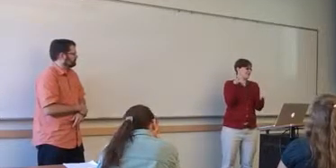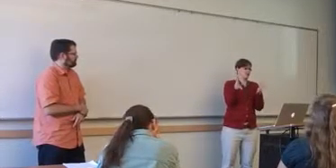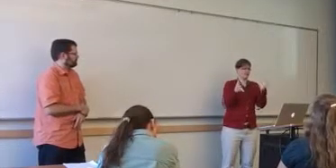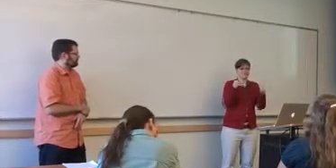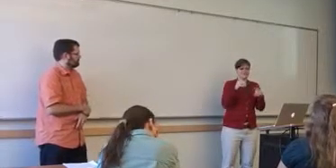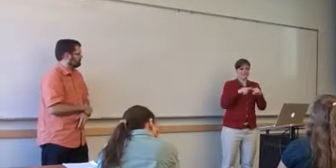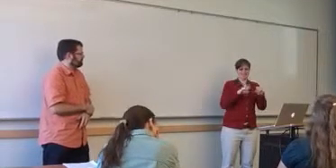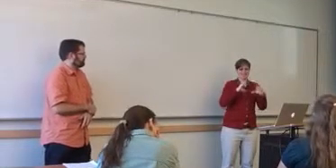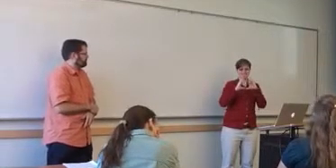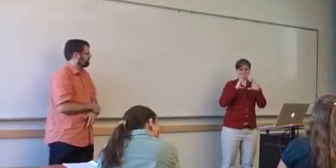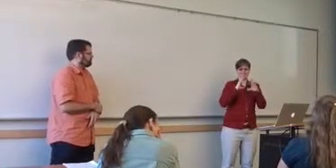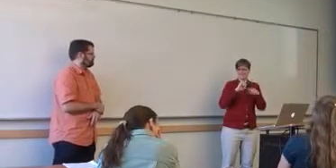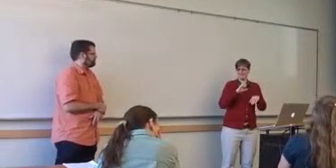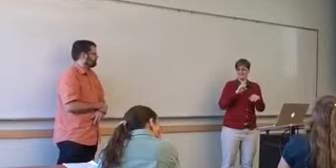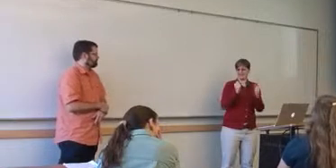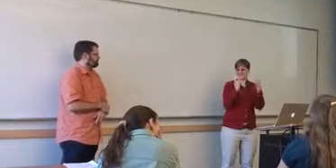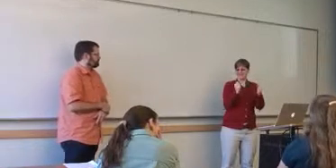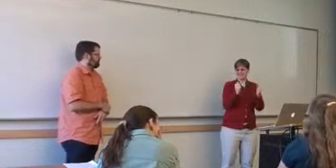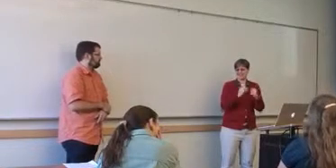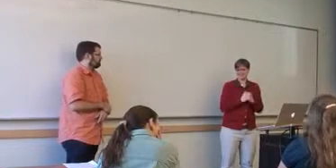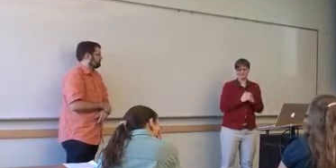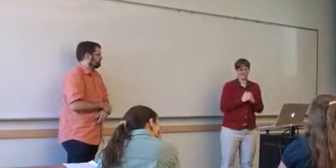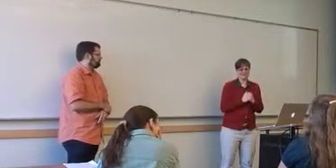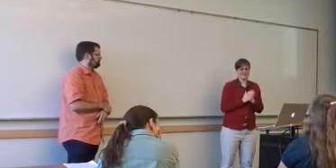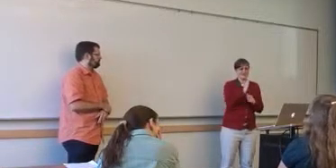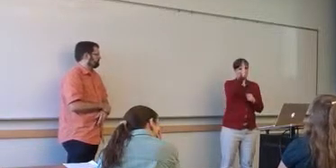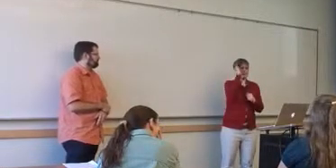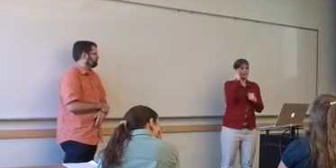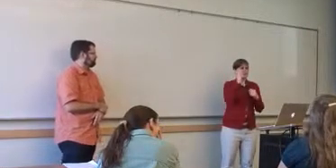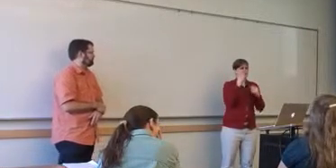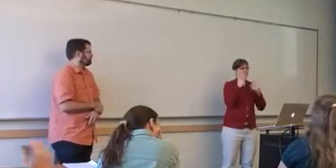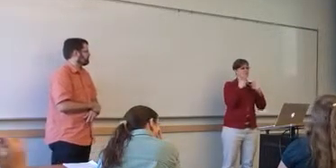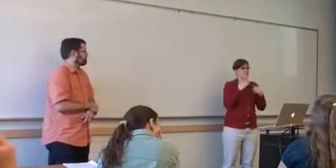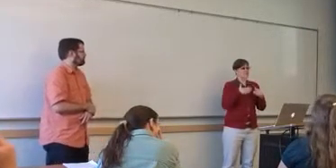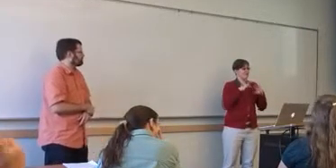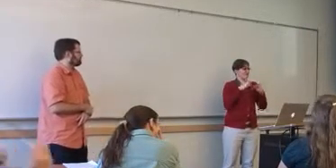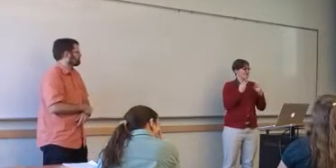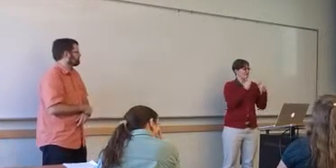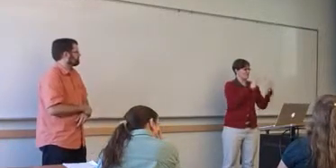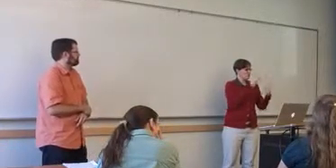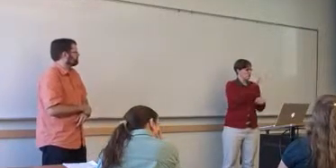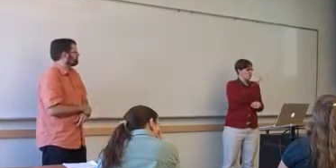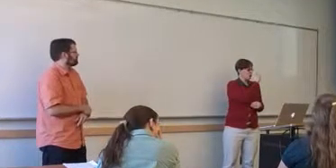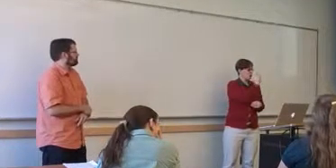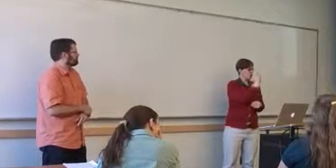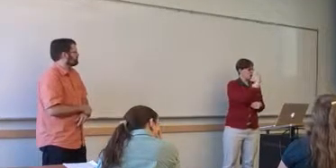So you could communicate with gestures with them, but you wouldn't be able to use the actual language.